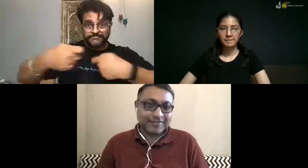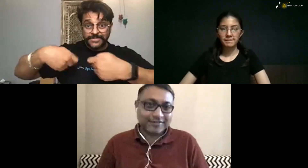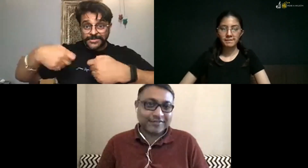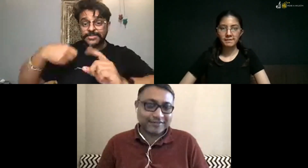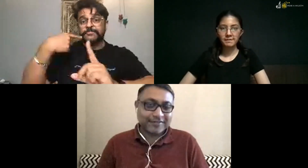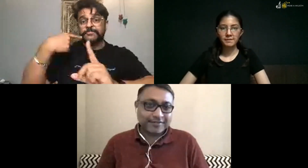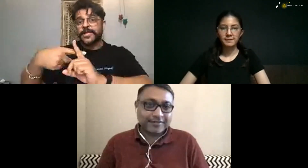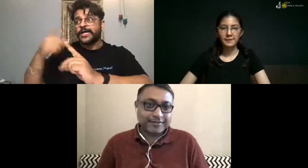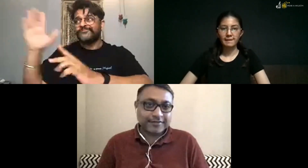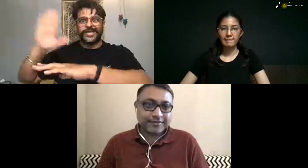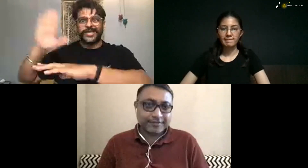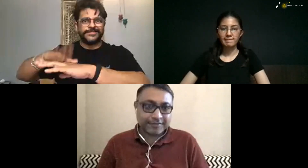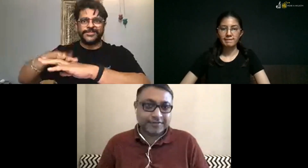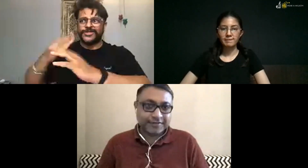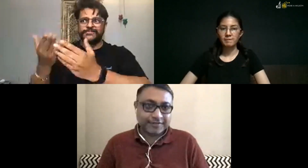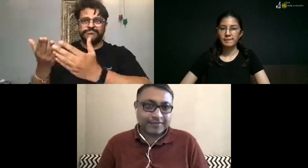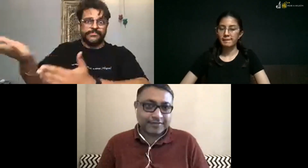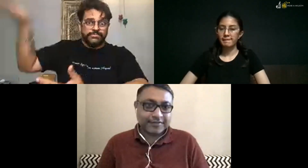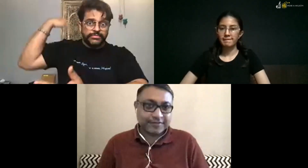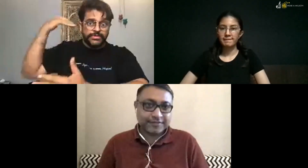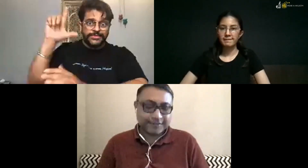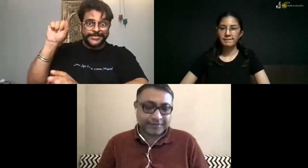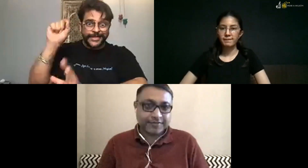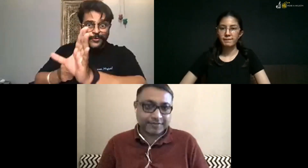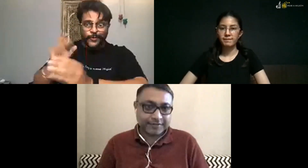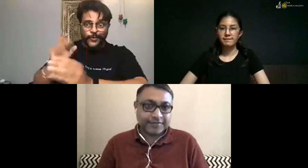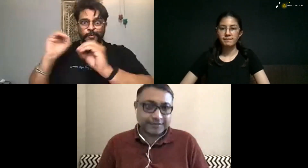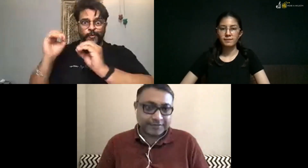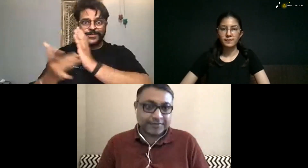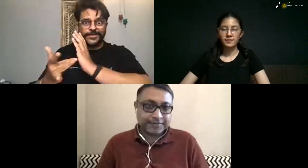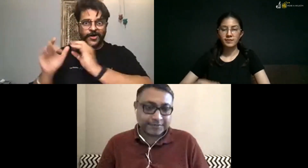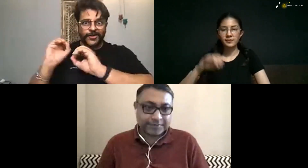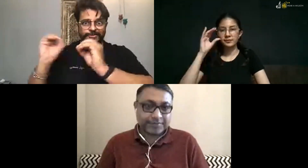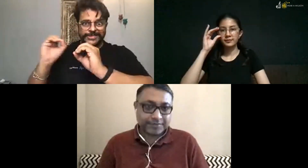journeys, how they set up their business and how their experience has been.